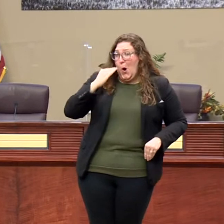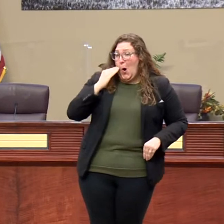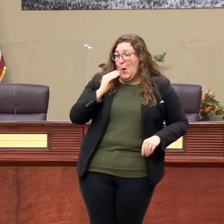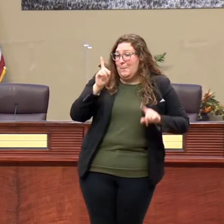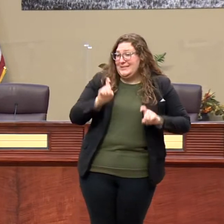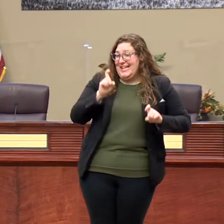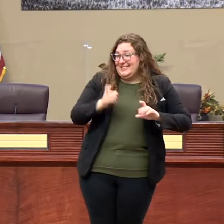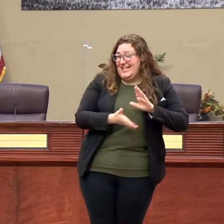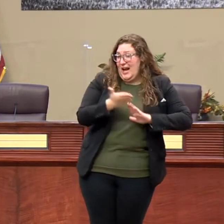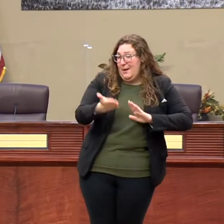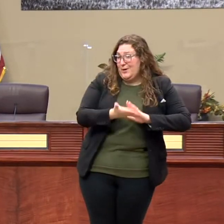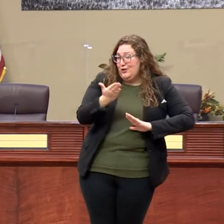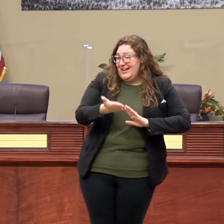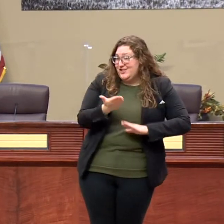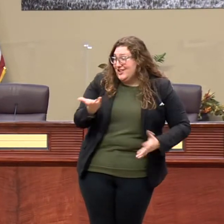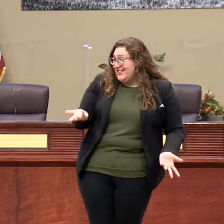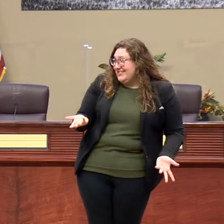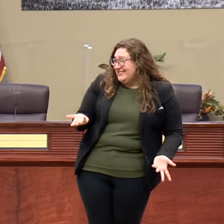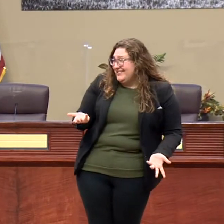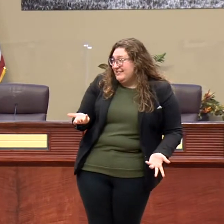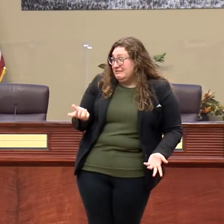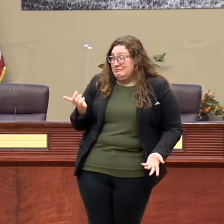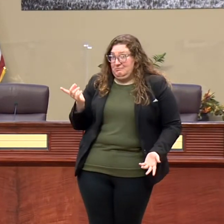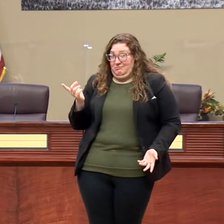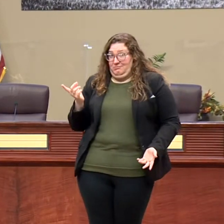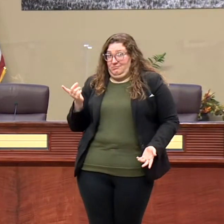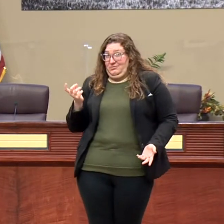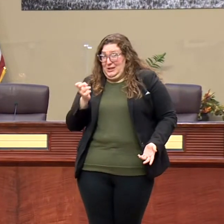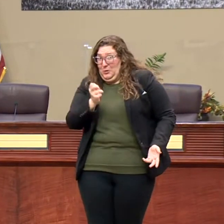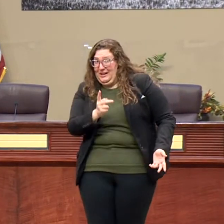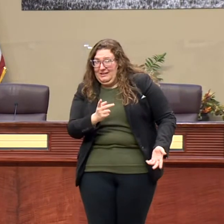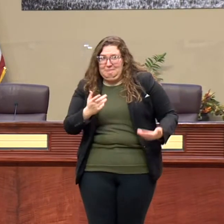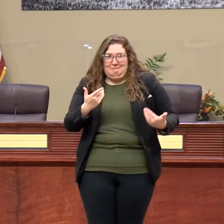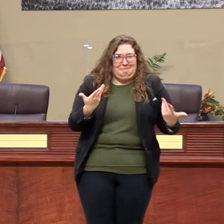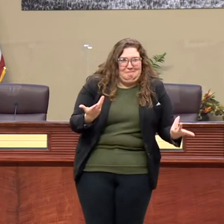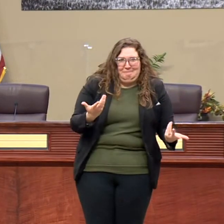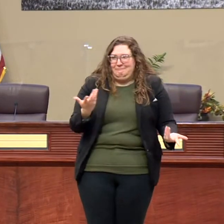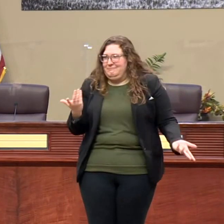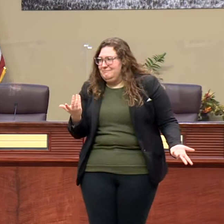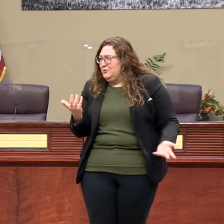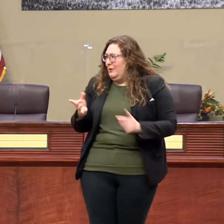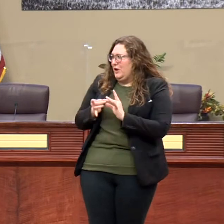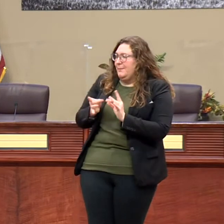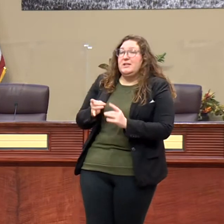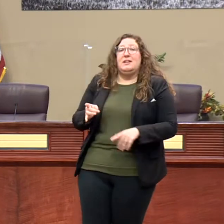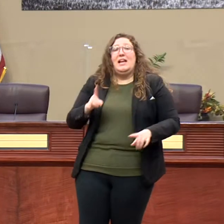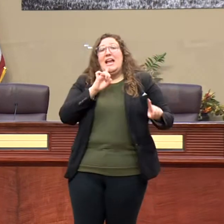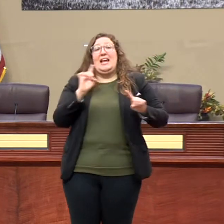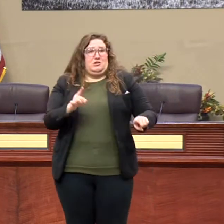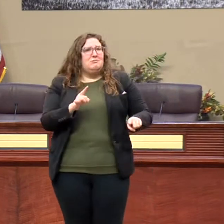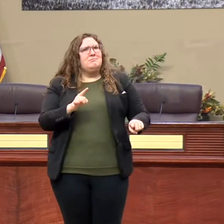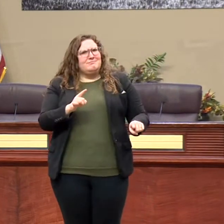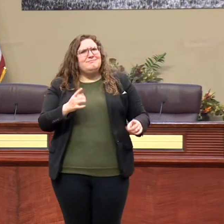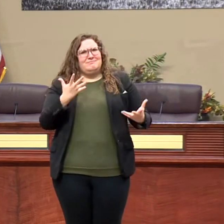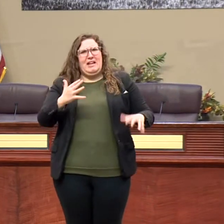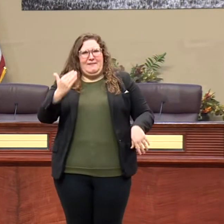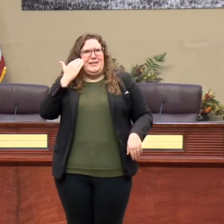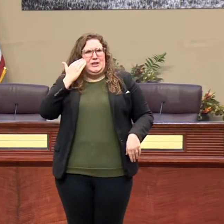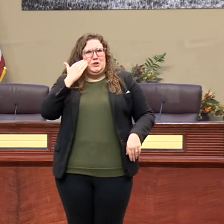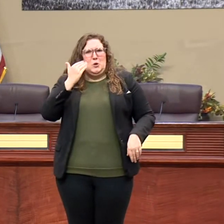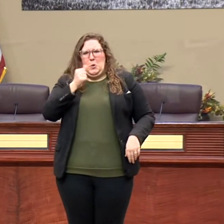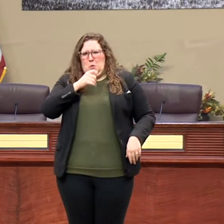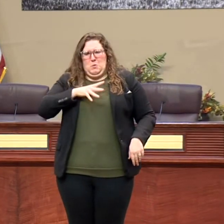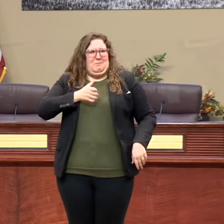I heard about it through the news, perhaps your article, but I don't have any comment about that. The tests or the